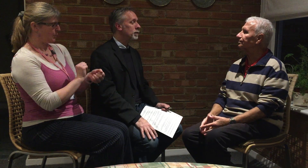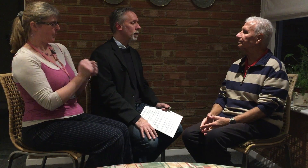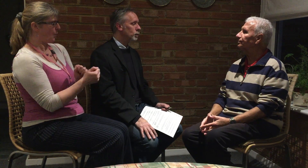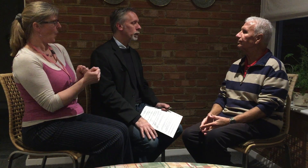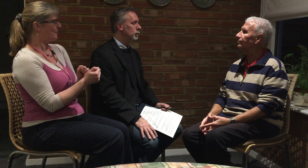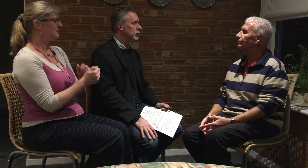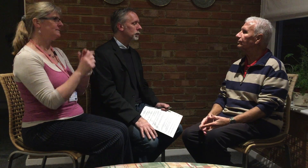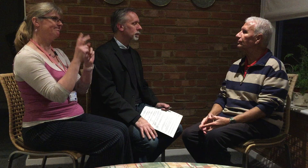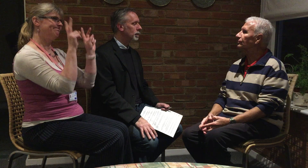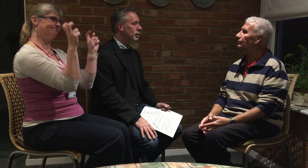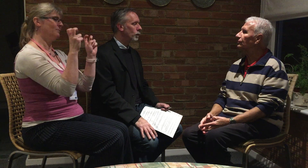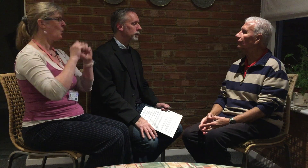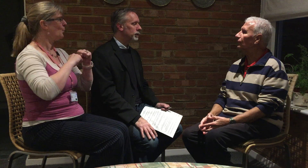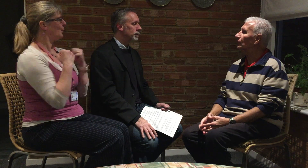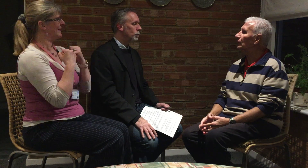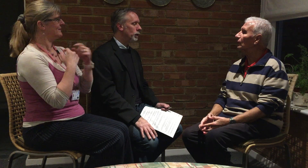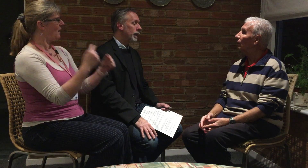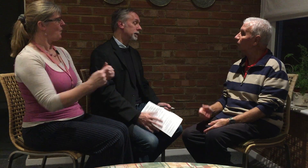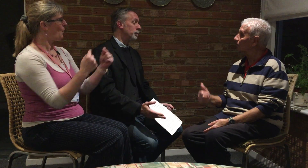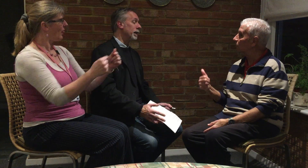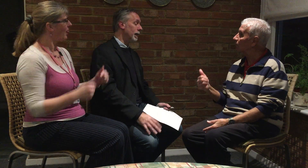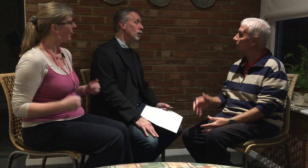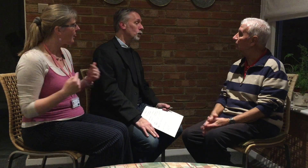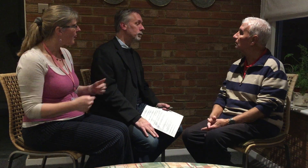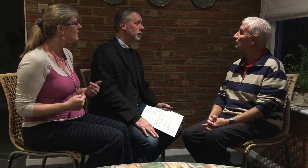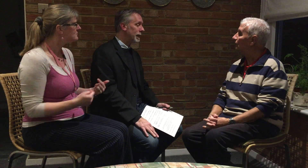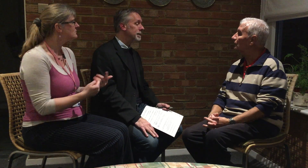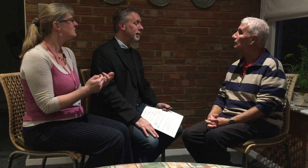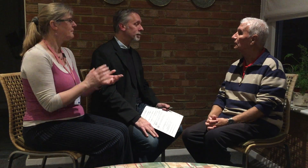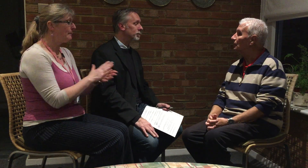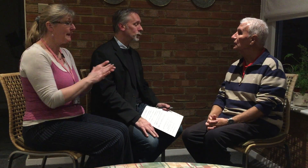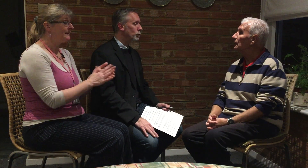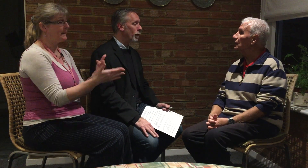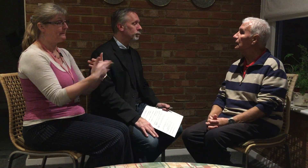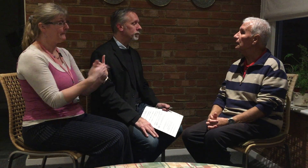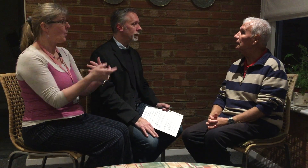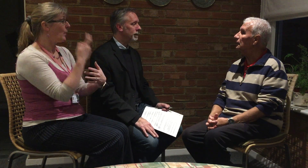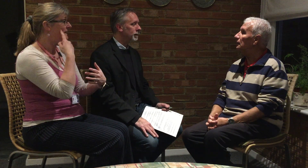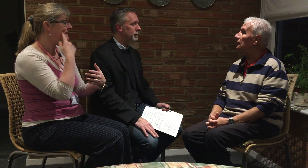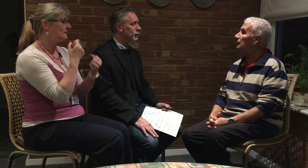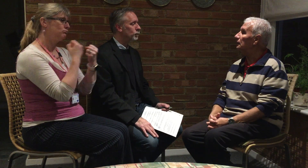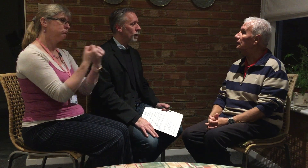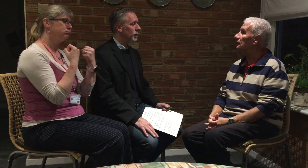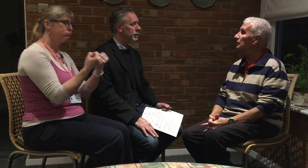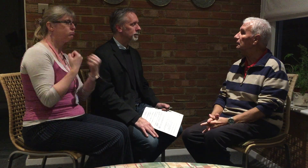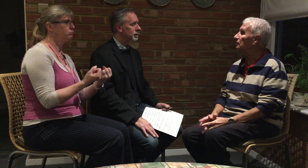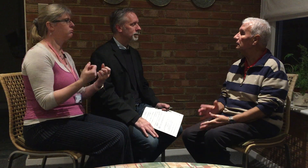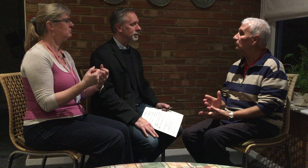winter wheels, which will actually make it a lot easier to drive in this sort of weather.